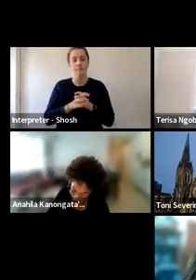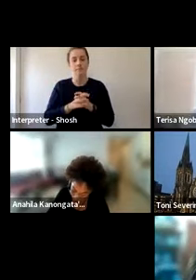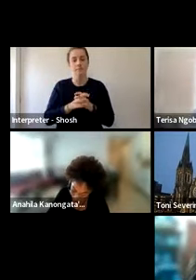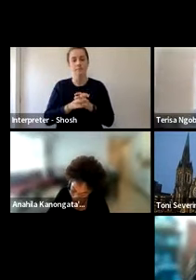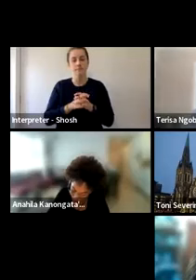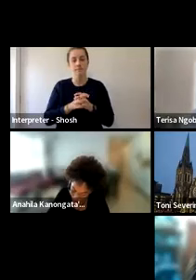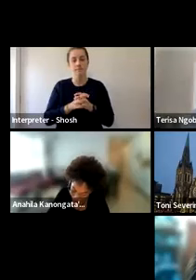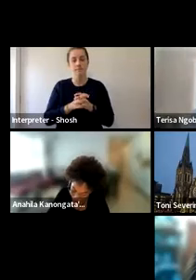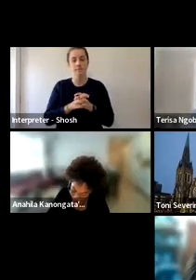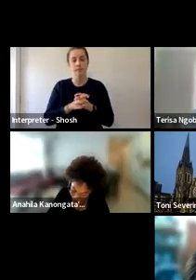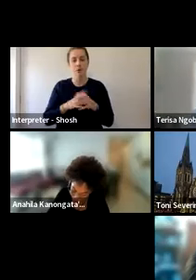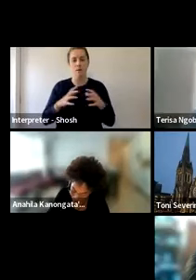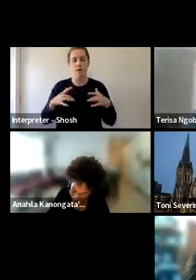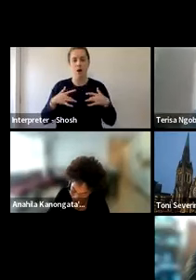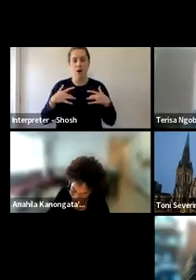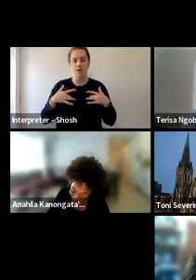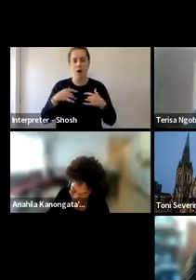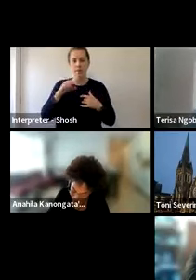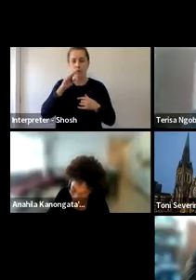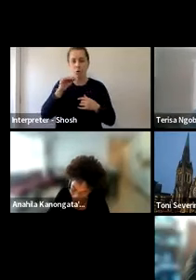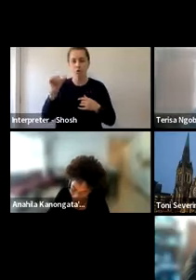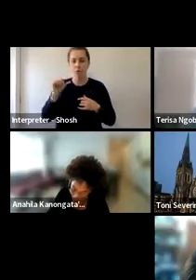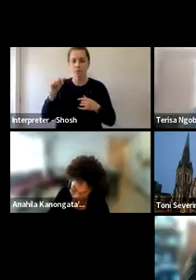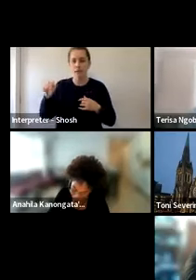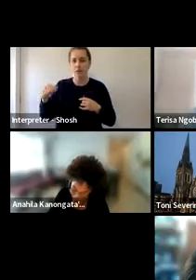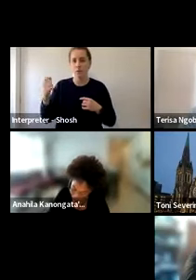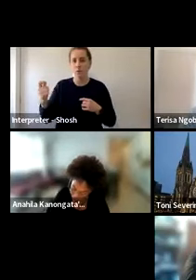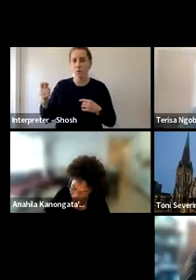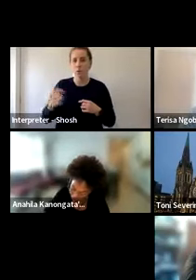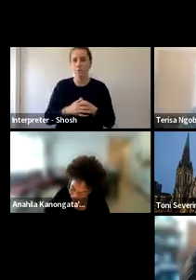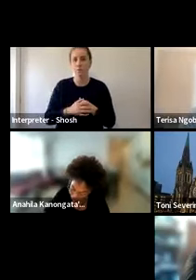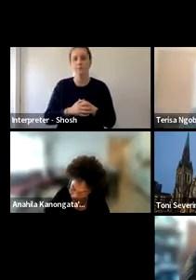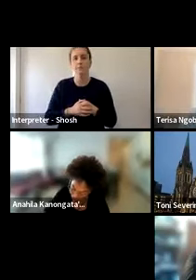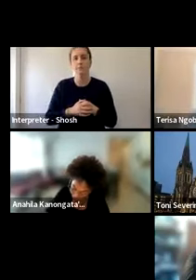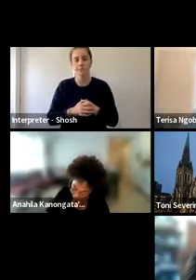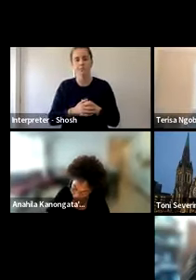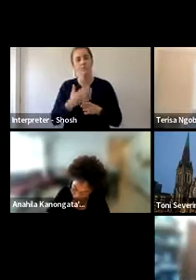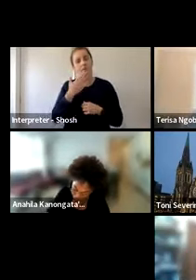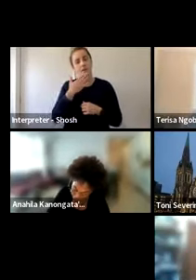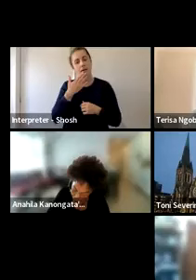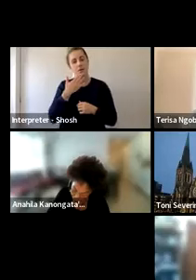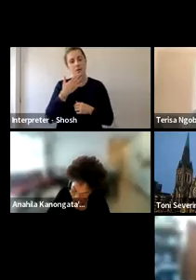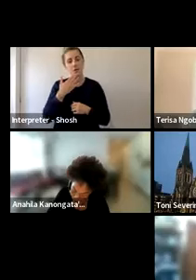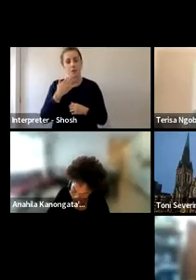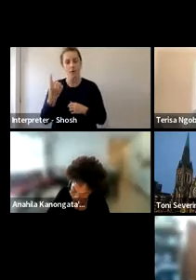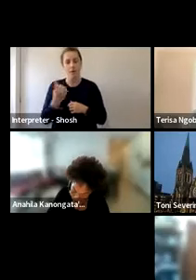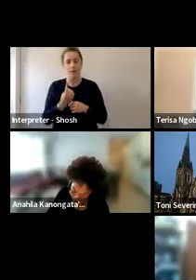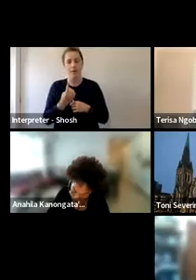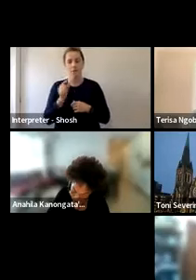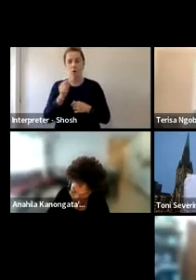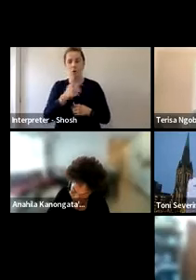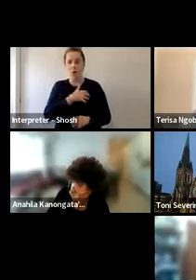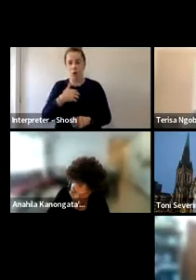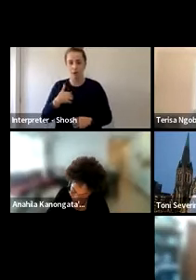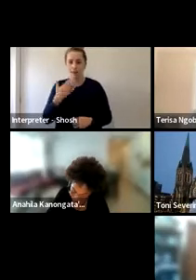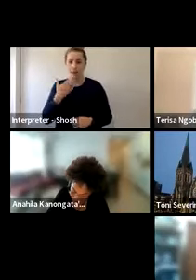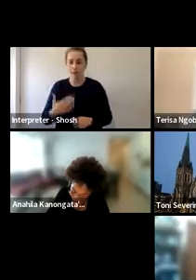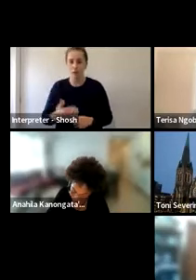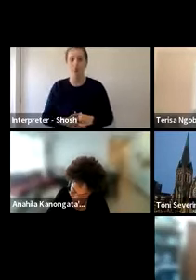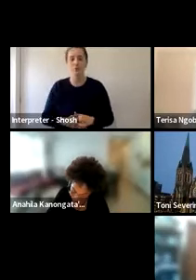Life, My Voice should be here any second, hopefully. Great. Thank you so much for coming in a little early for